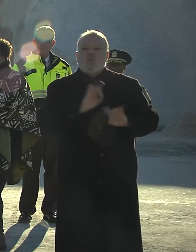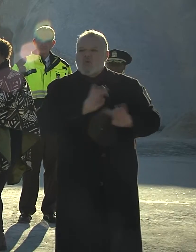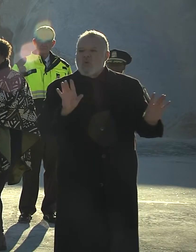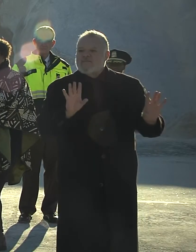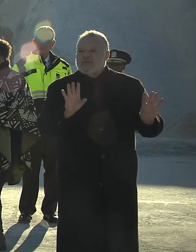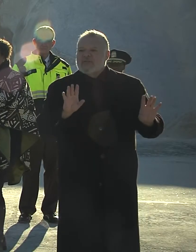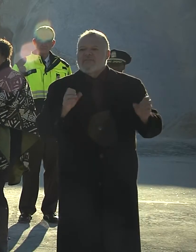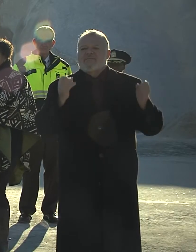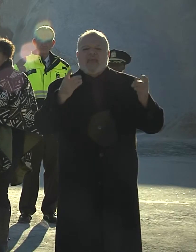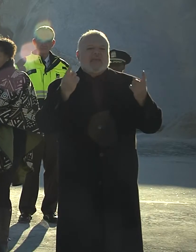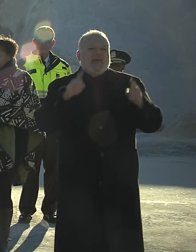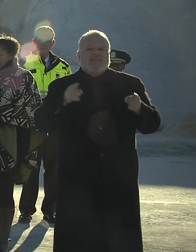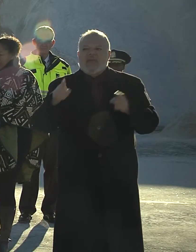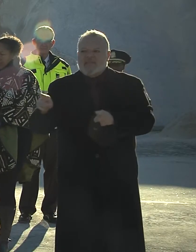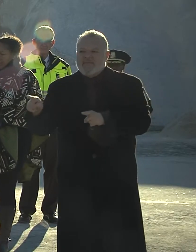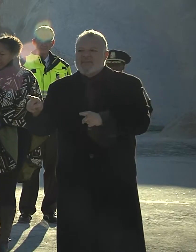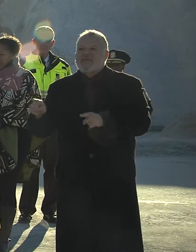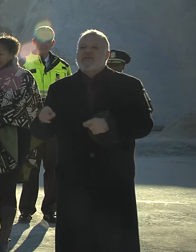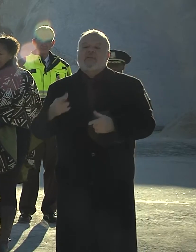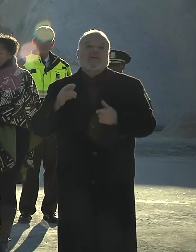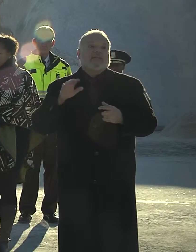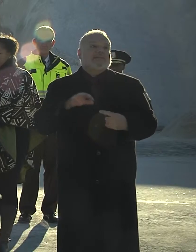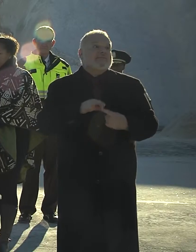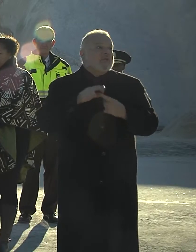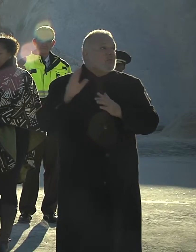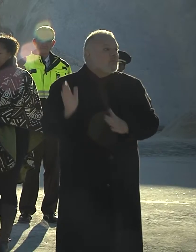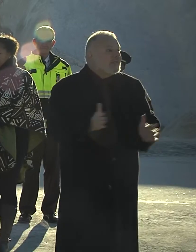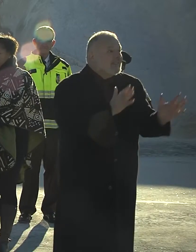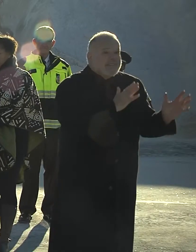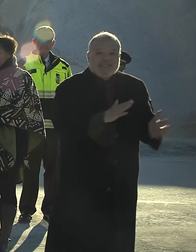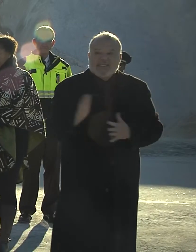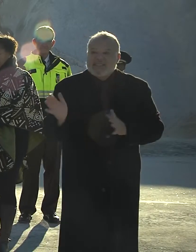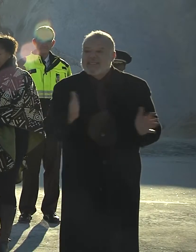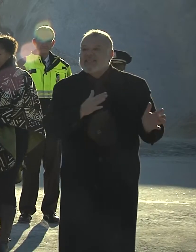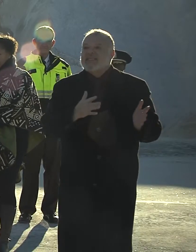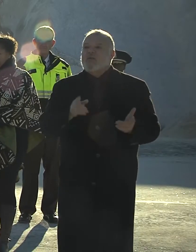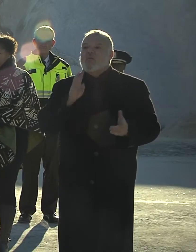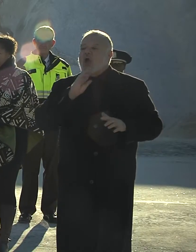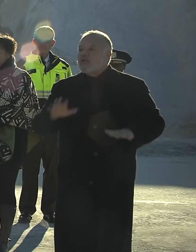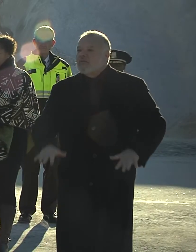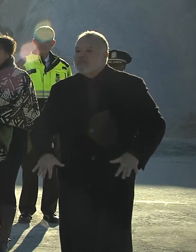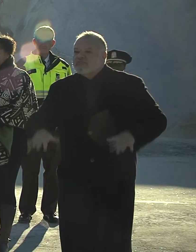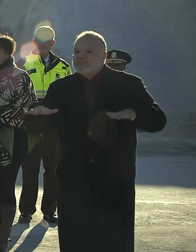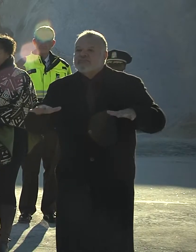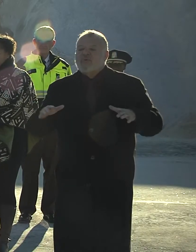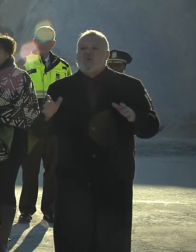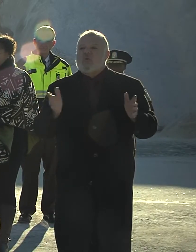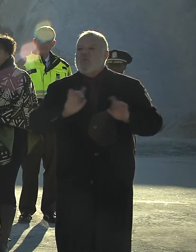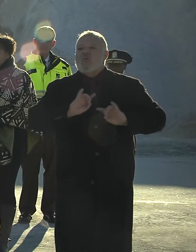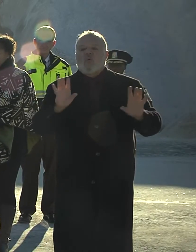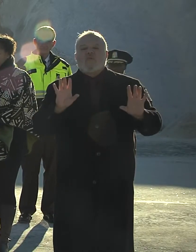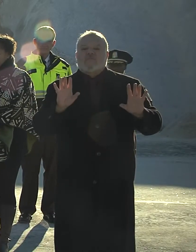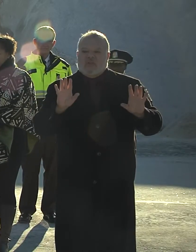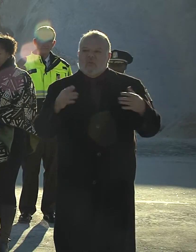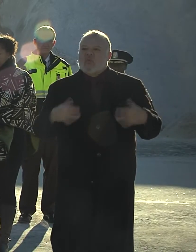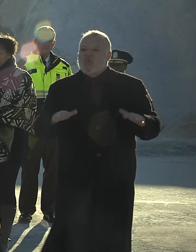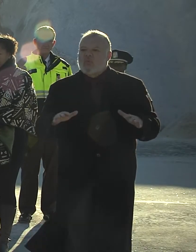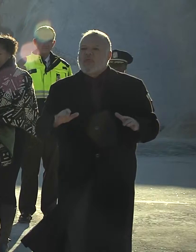the wind angle and speed push something a little bit further south of us, and so that is part of